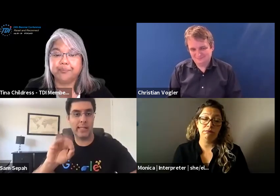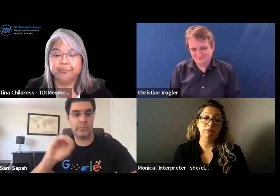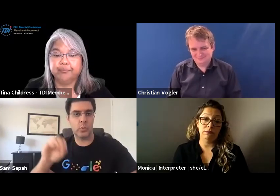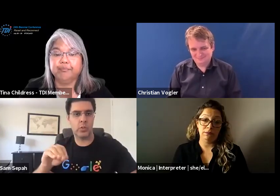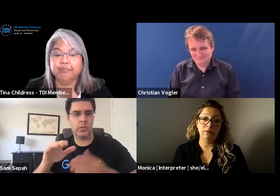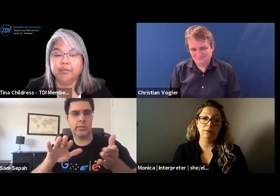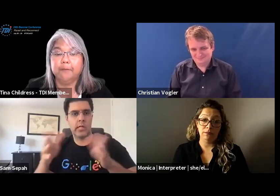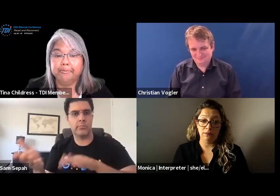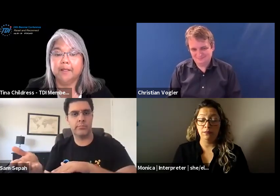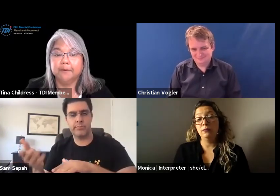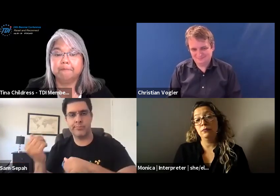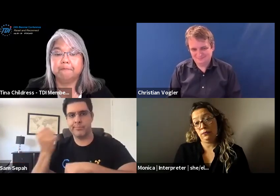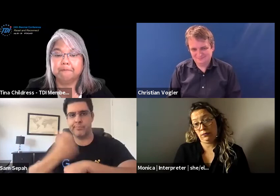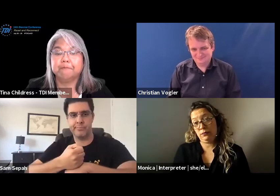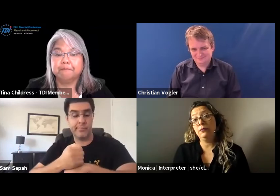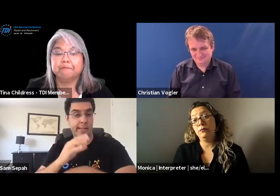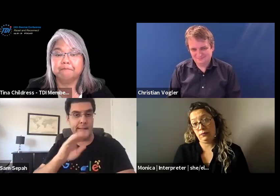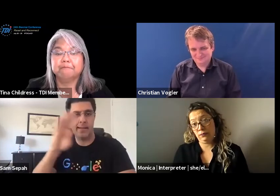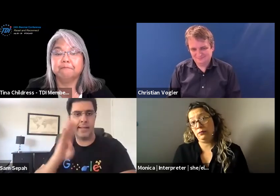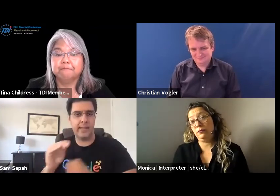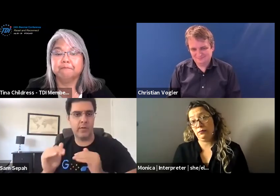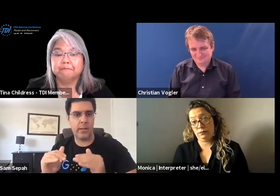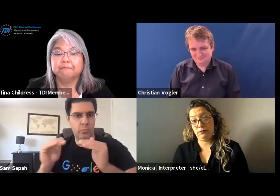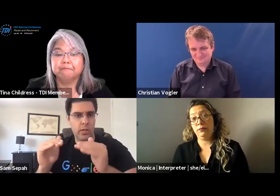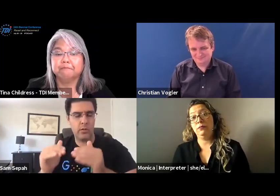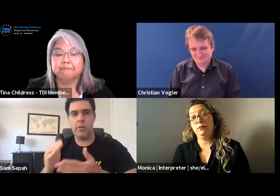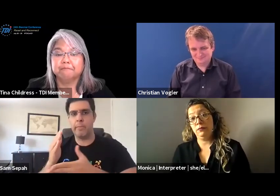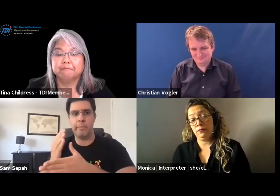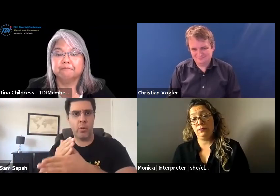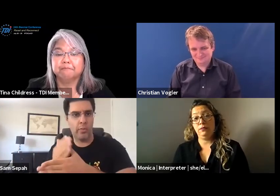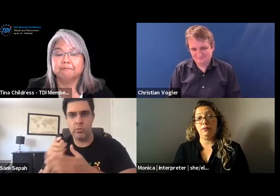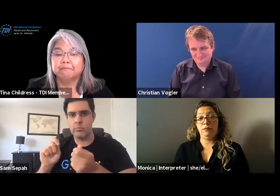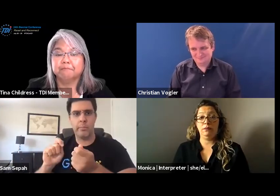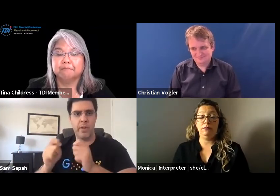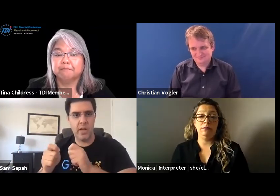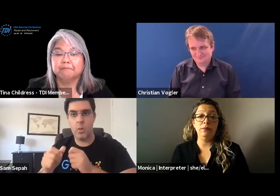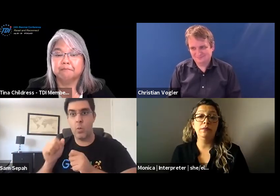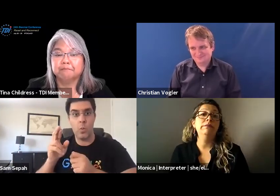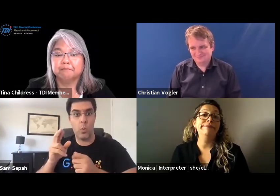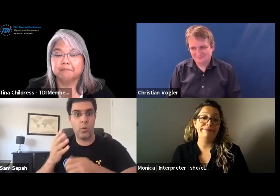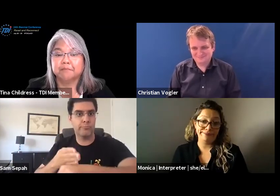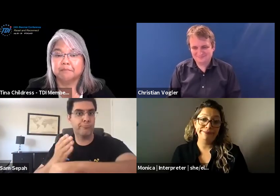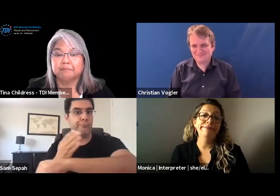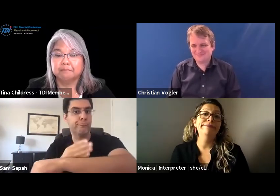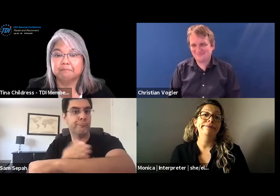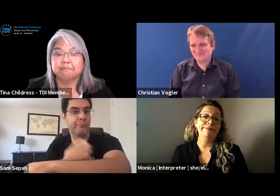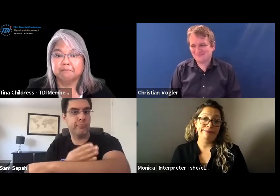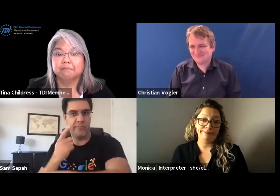as an extension. And 90% of them never are promoted or bothered to be